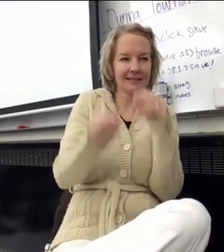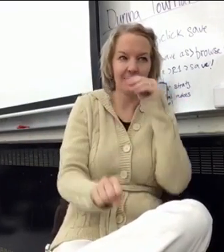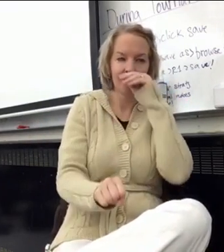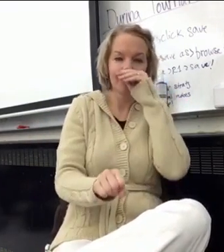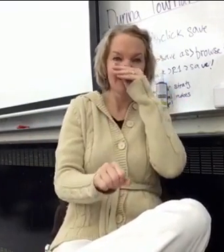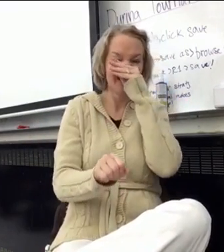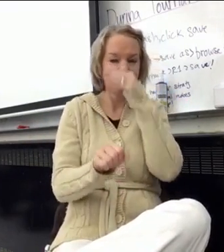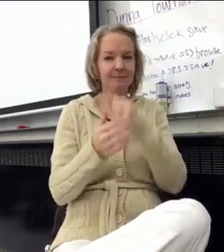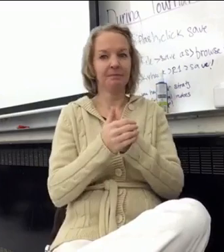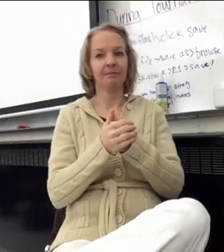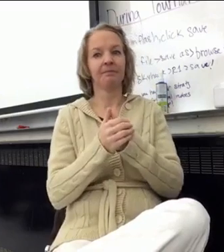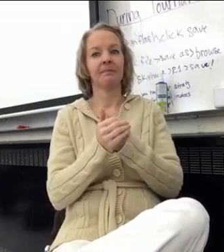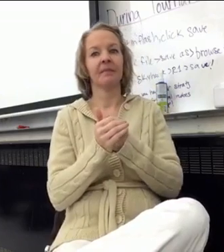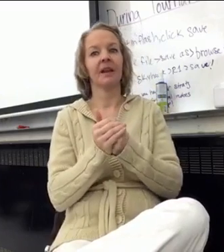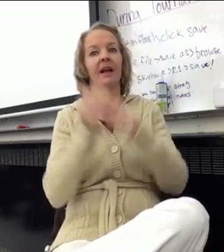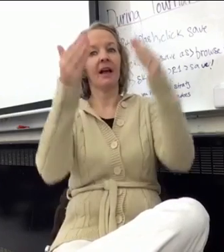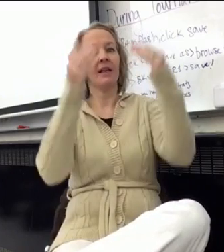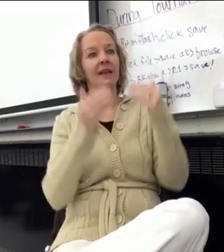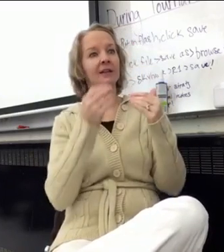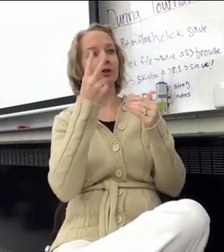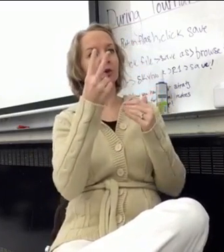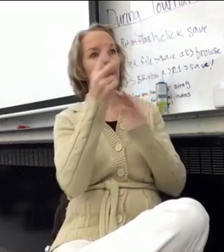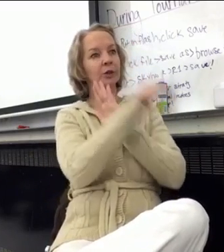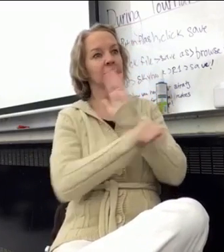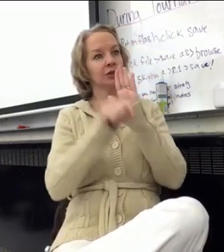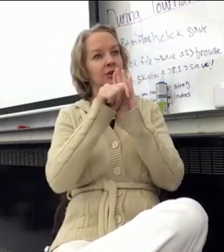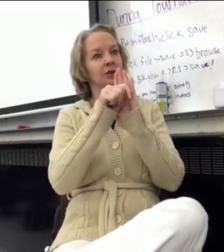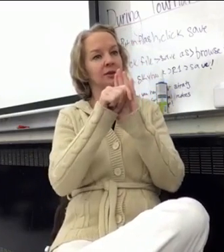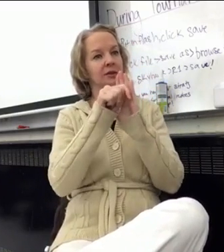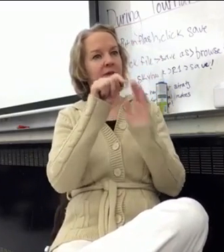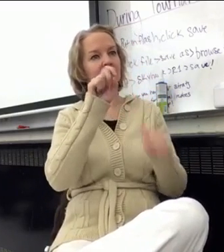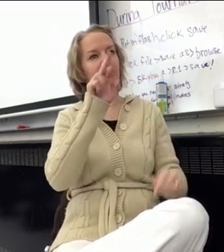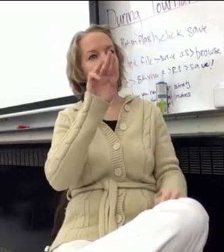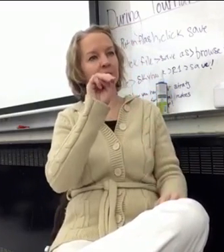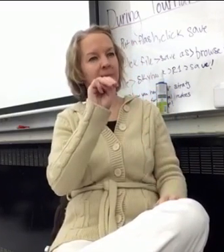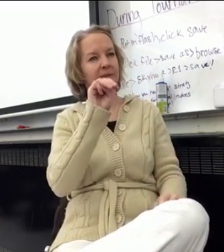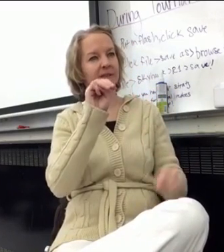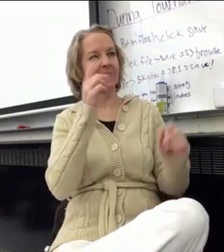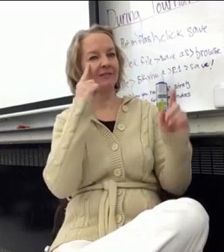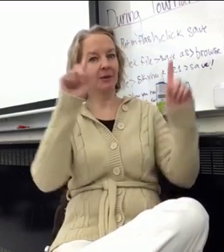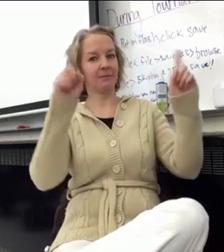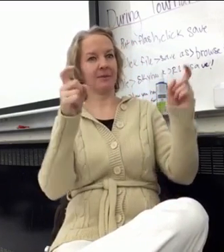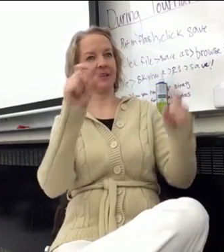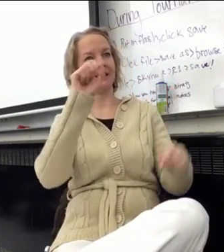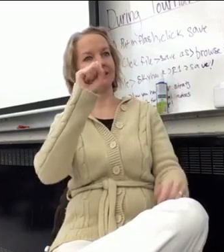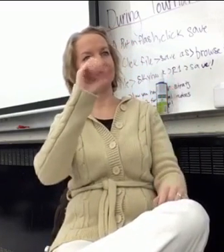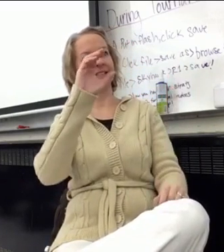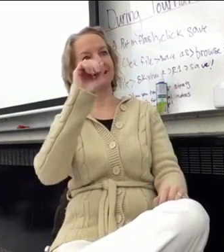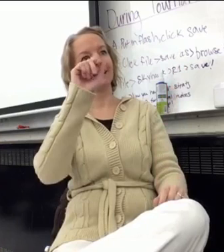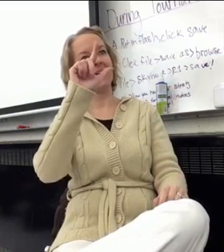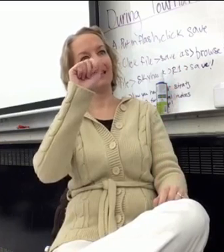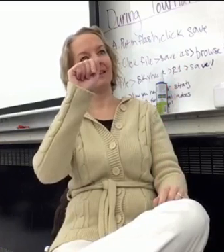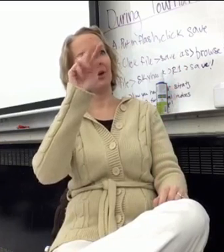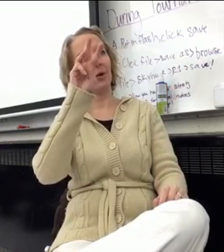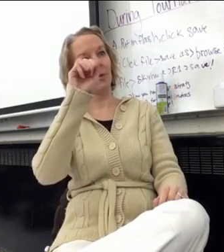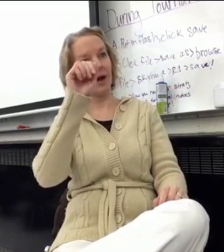Then we're going to get to two terms that if you will go ahead and bracket the term scalawag,